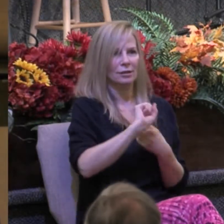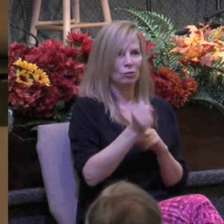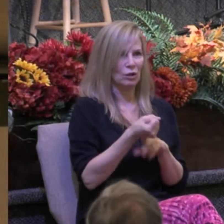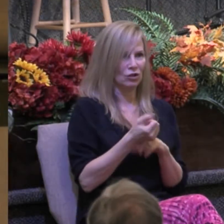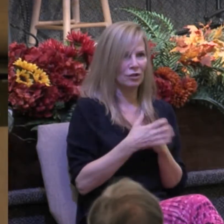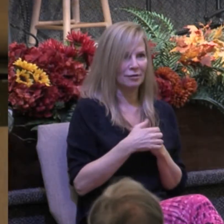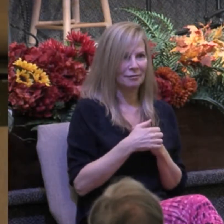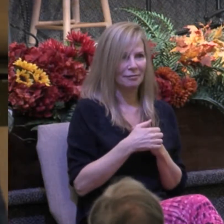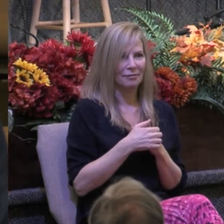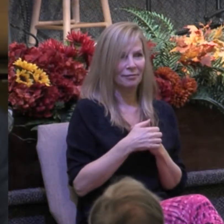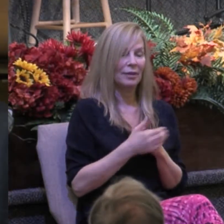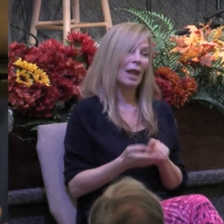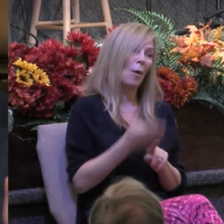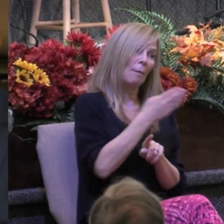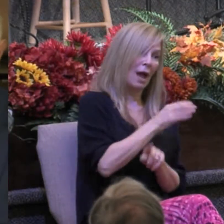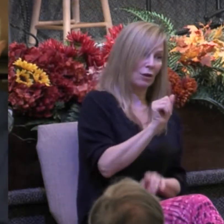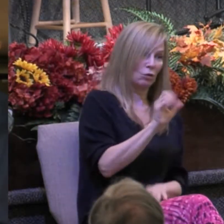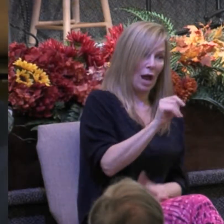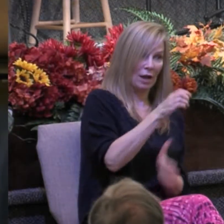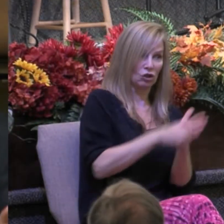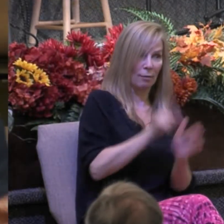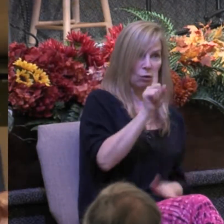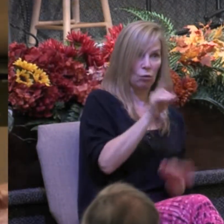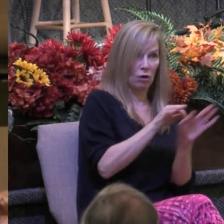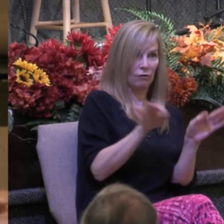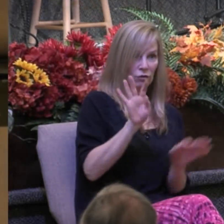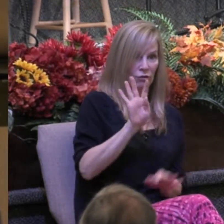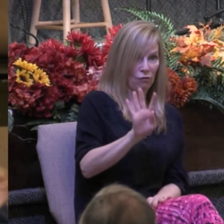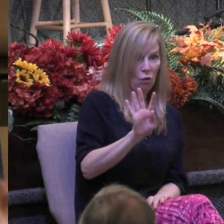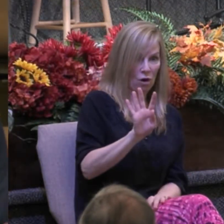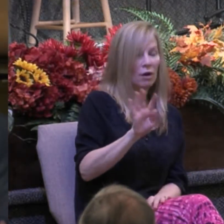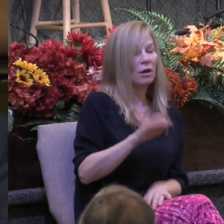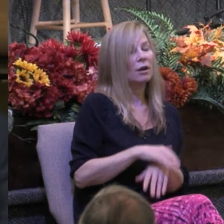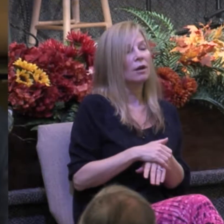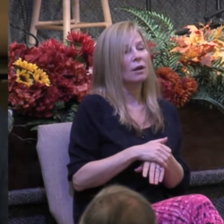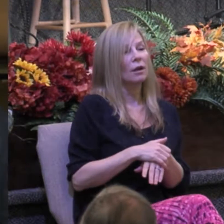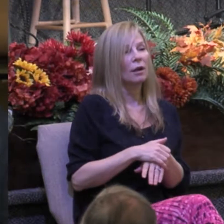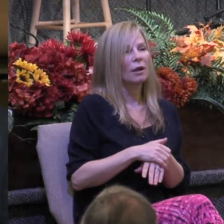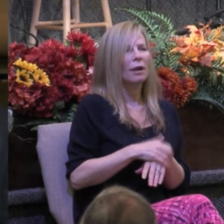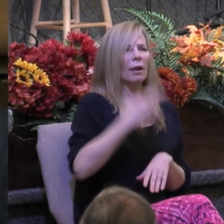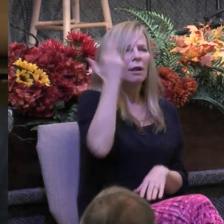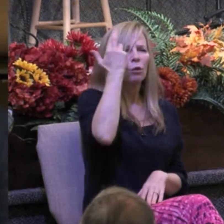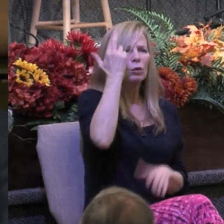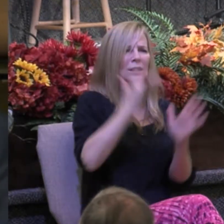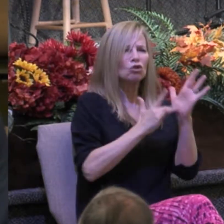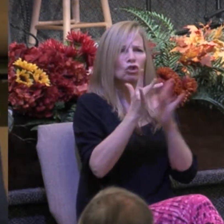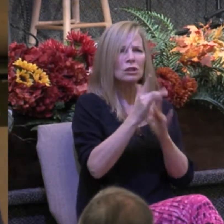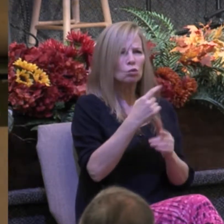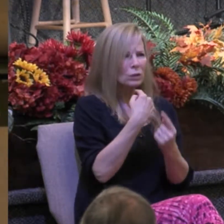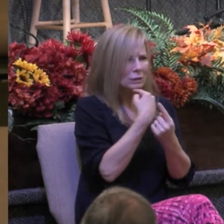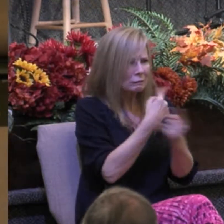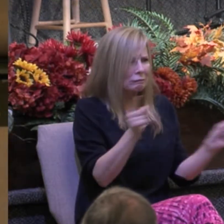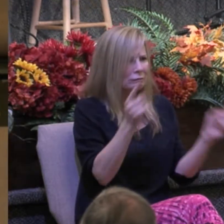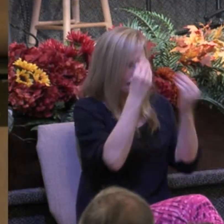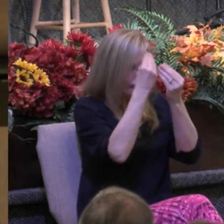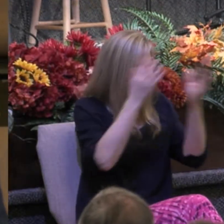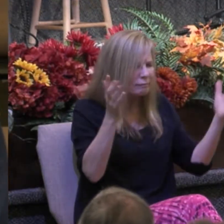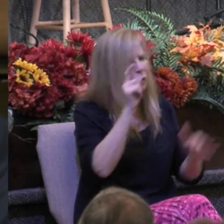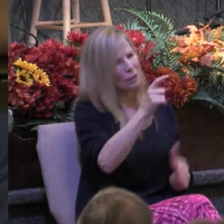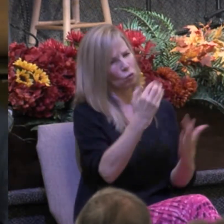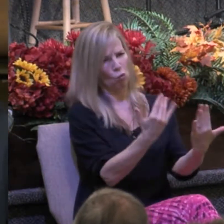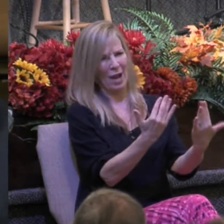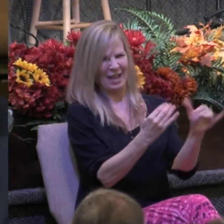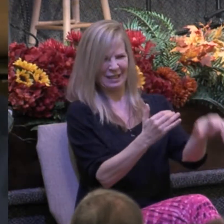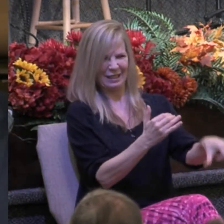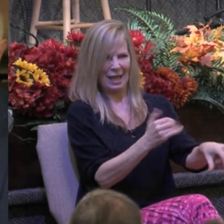Acts chapter 1, verse 4, the primary reason, I want you to know, the primary reason that Jesus was telling the apostles that they were to wait